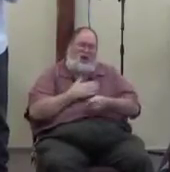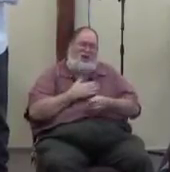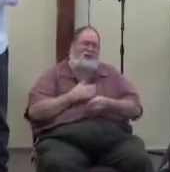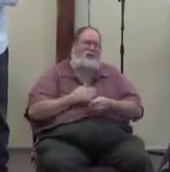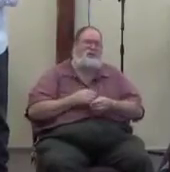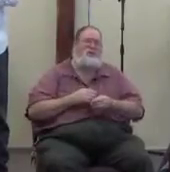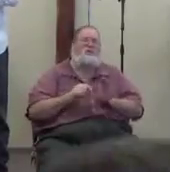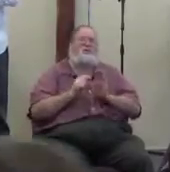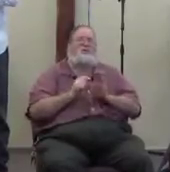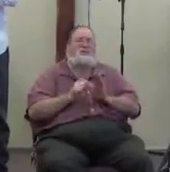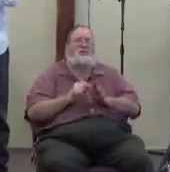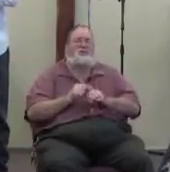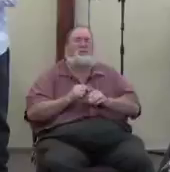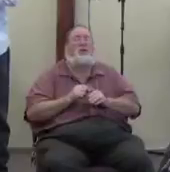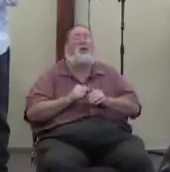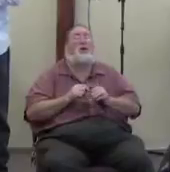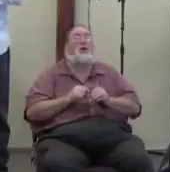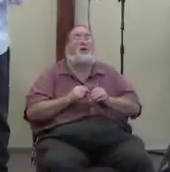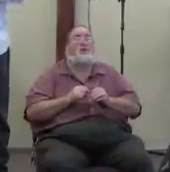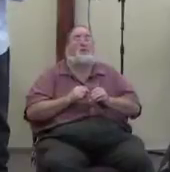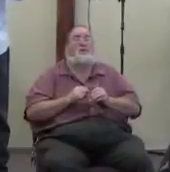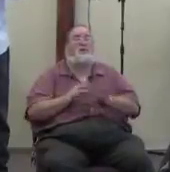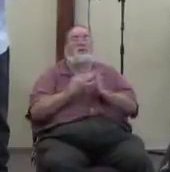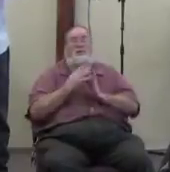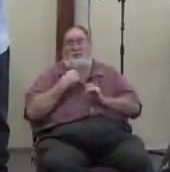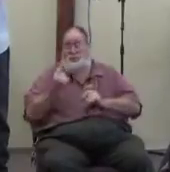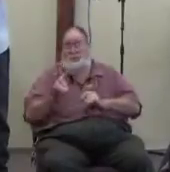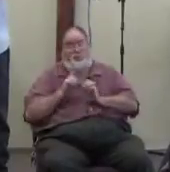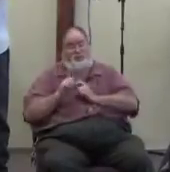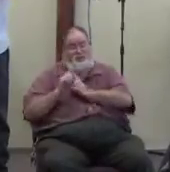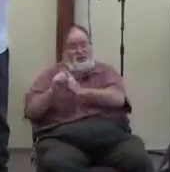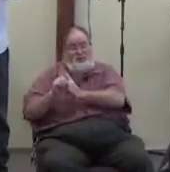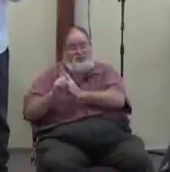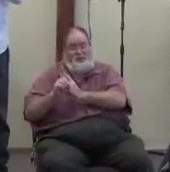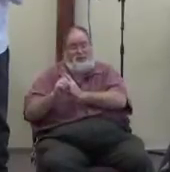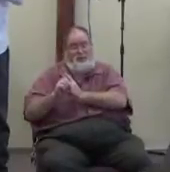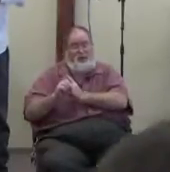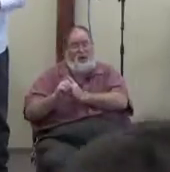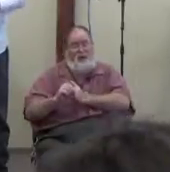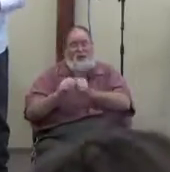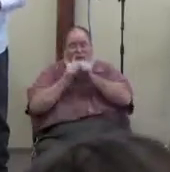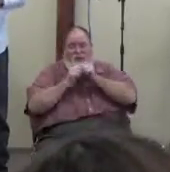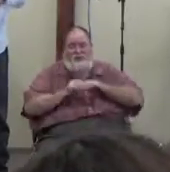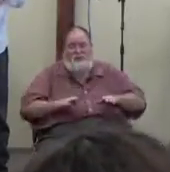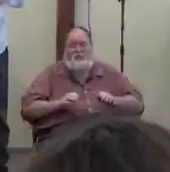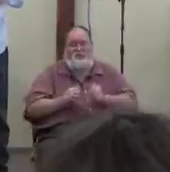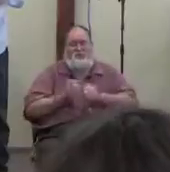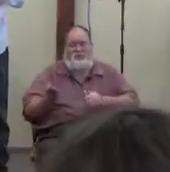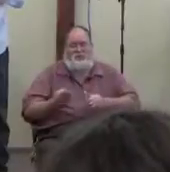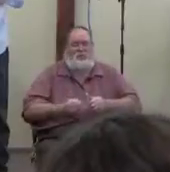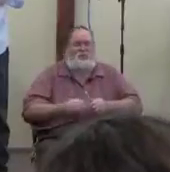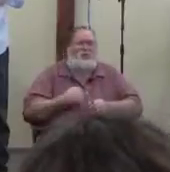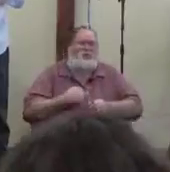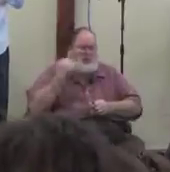with you, he told the disciples. And that's what I want to settle down over us today. If you're going through a